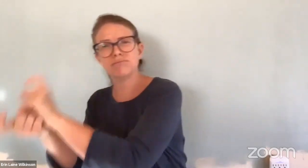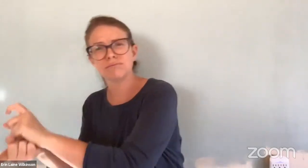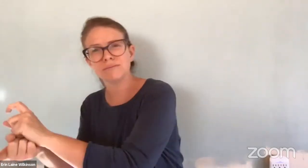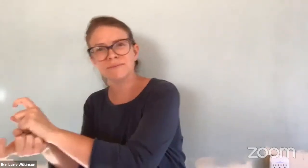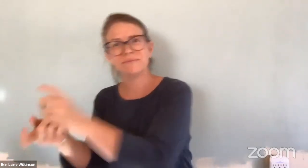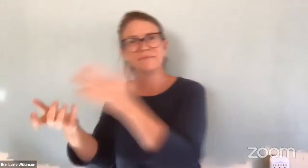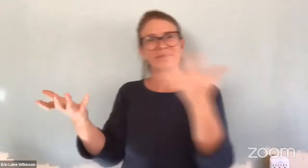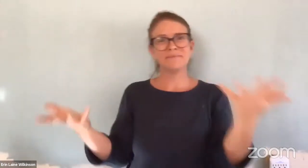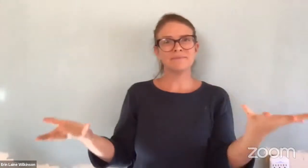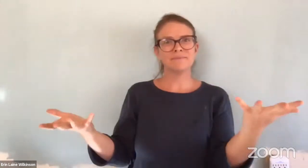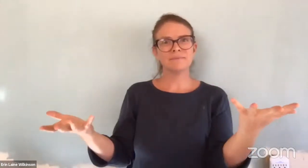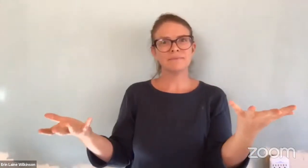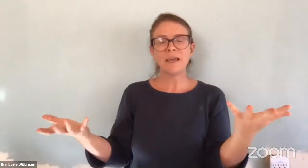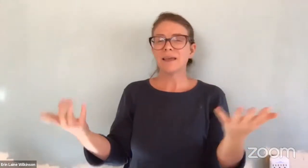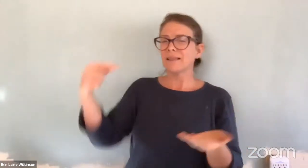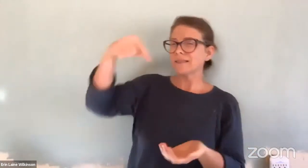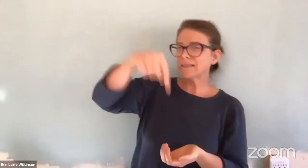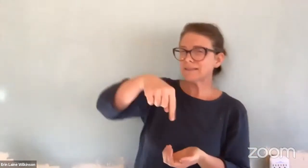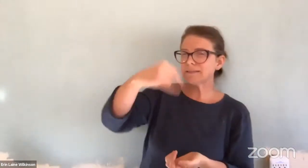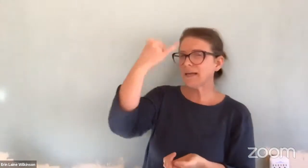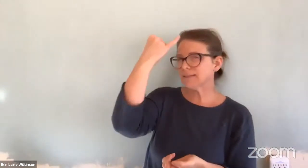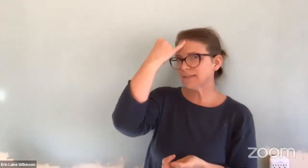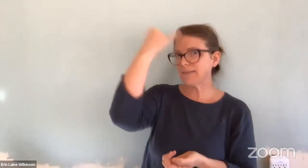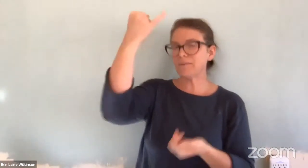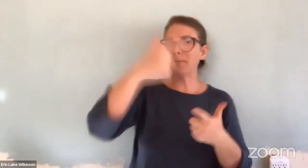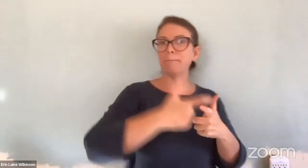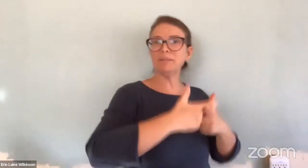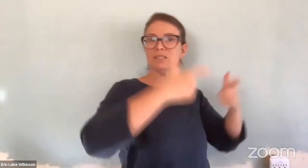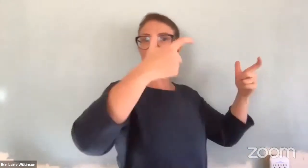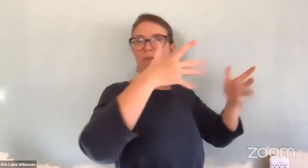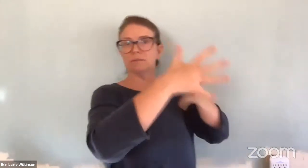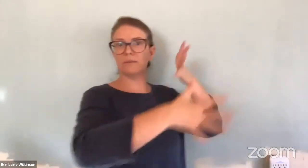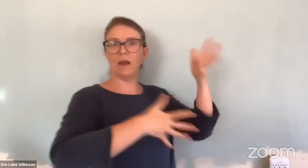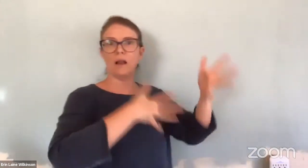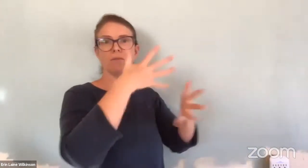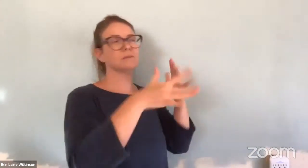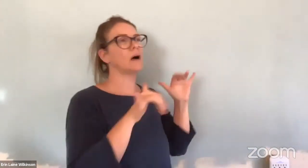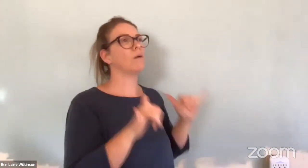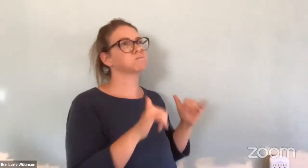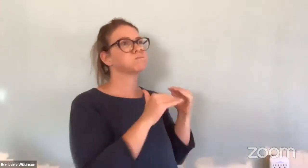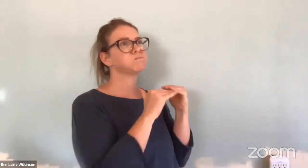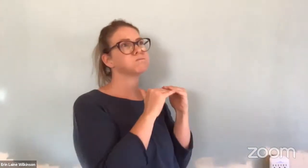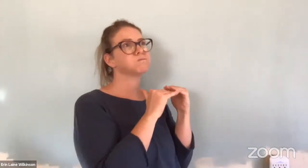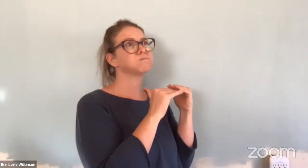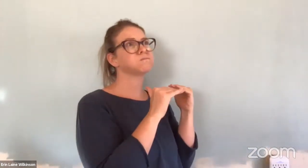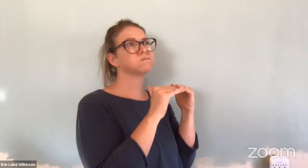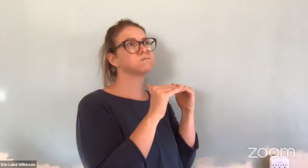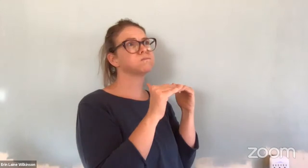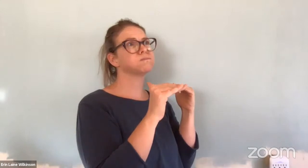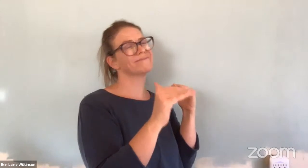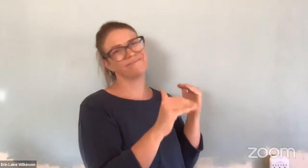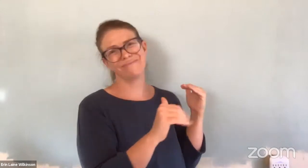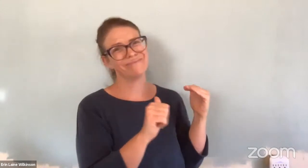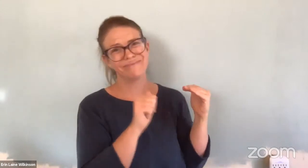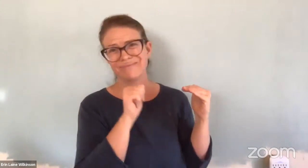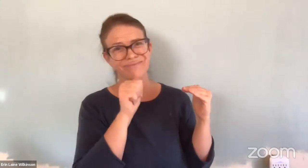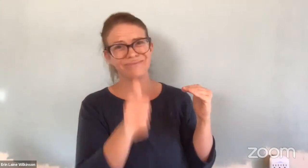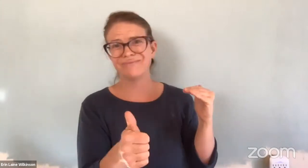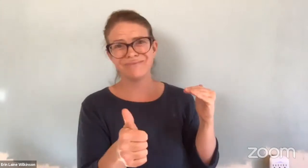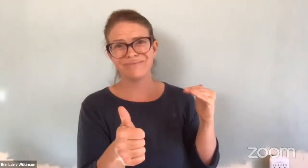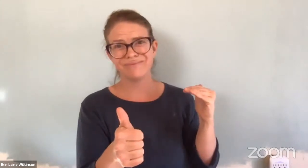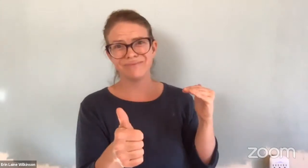an ongoing evolutionary process. It's just what happens. So this idea of majority sign languages